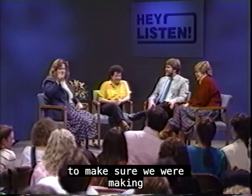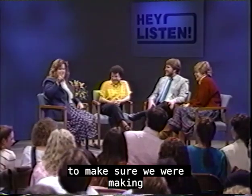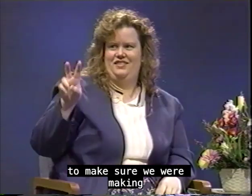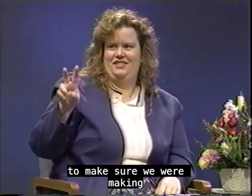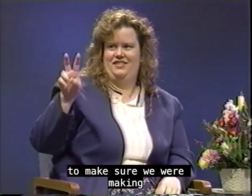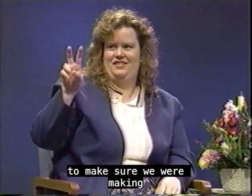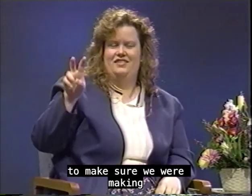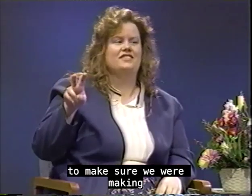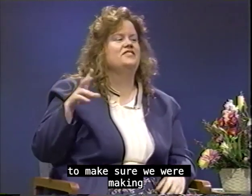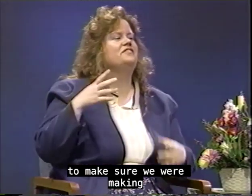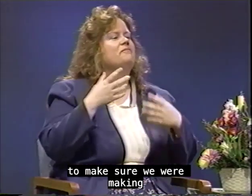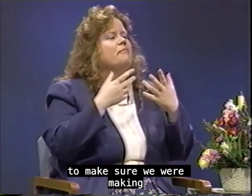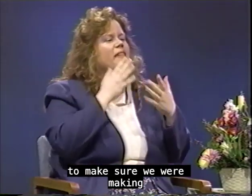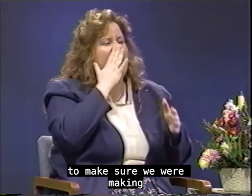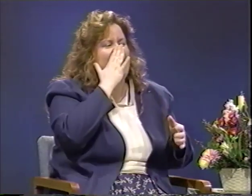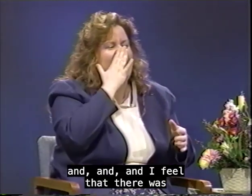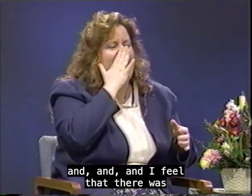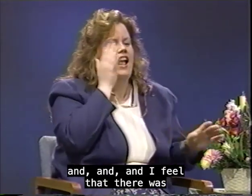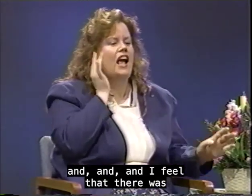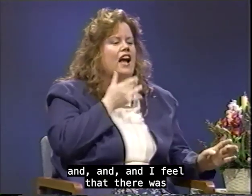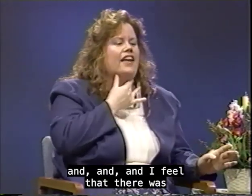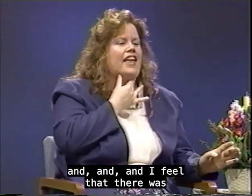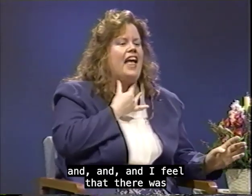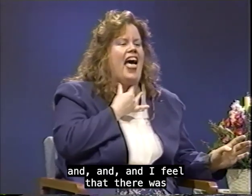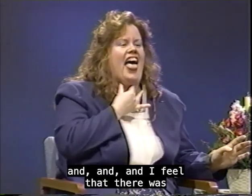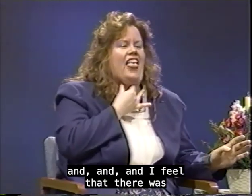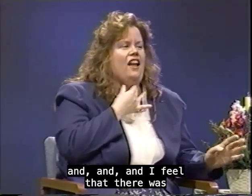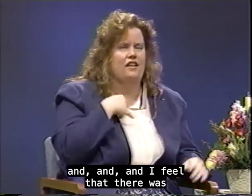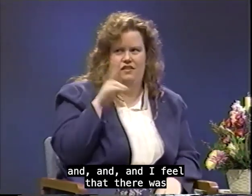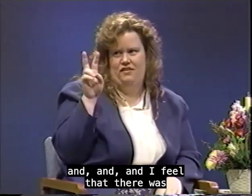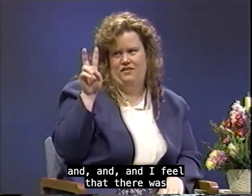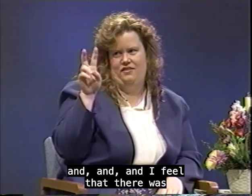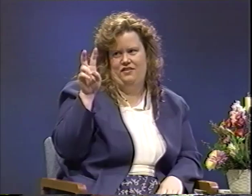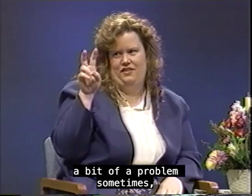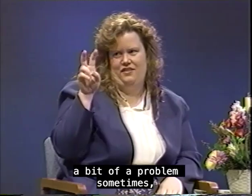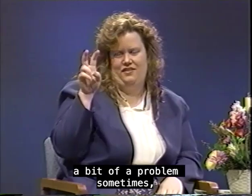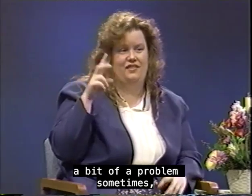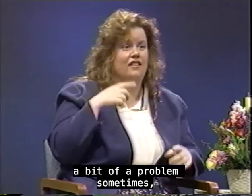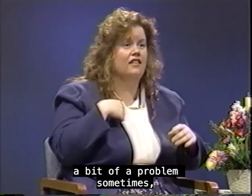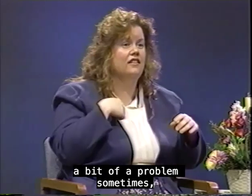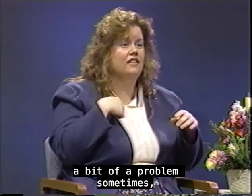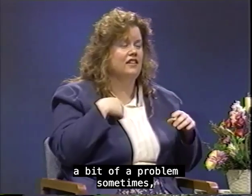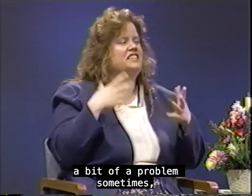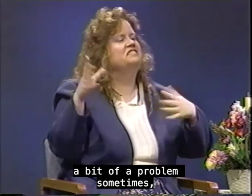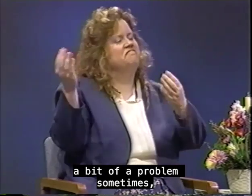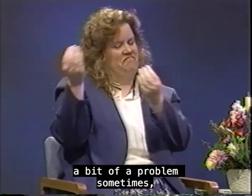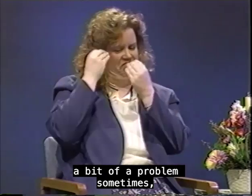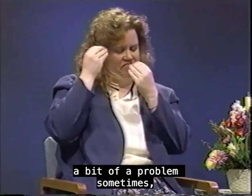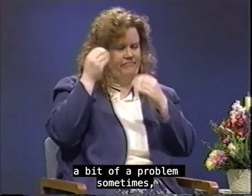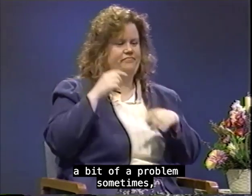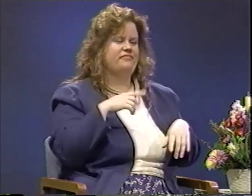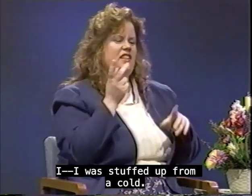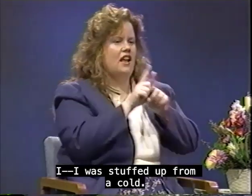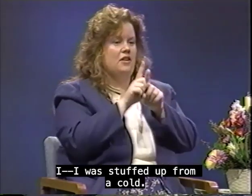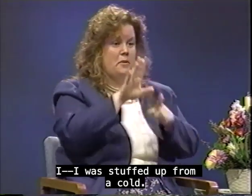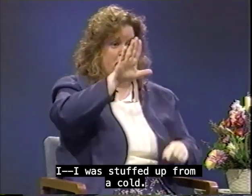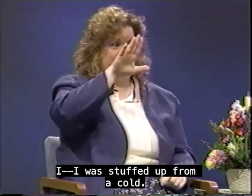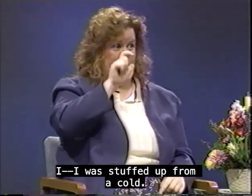sure we were making the appropriate sound, and I feel that there was a bit of a problem sometimes, especially when I was stuffed up